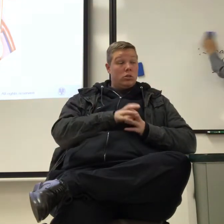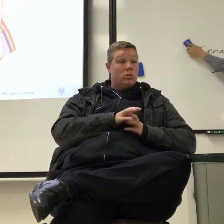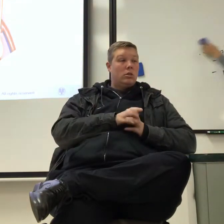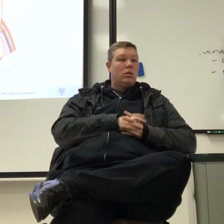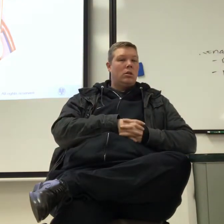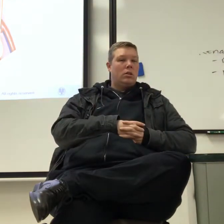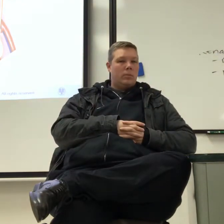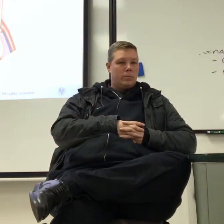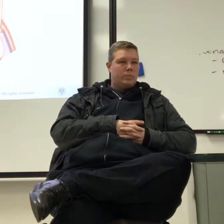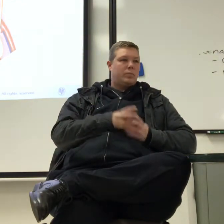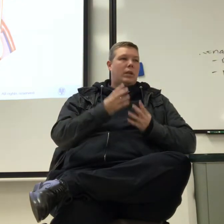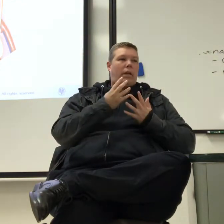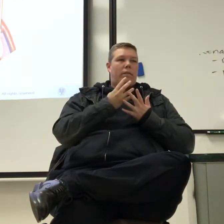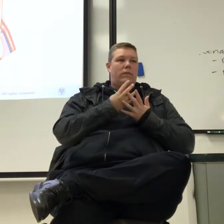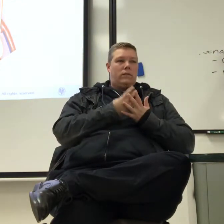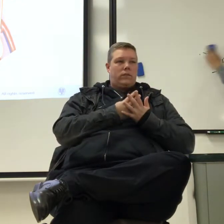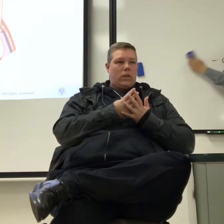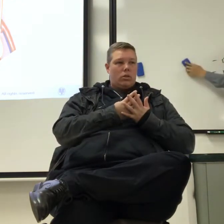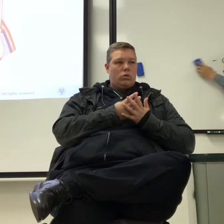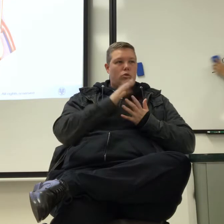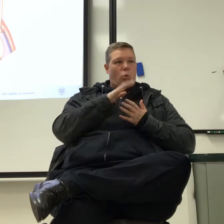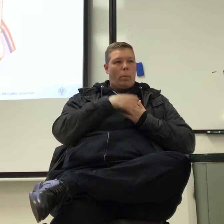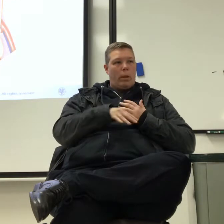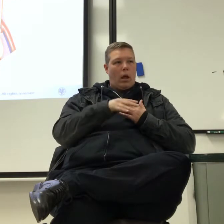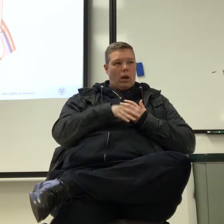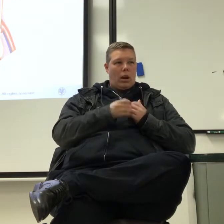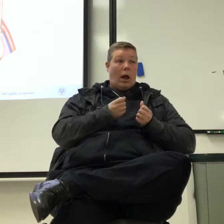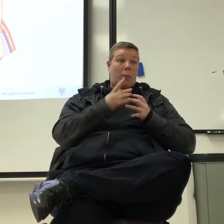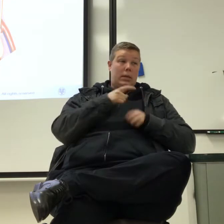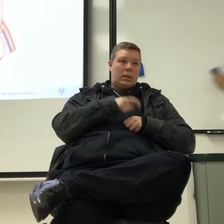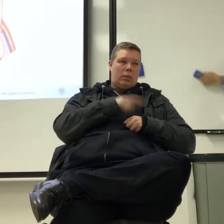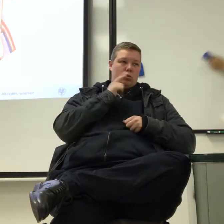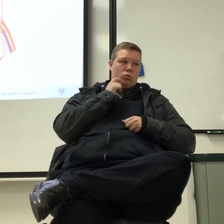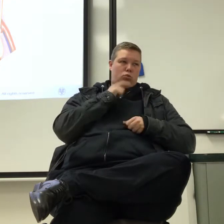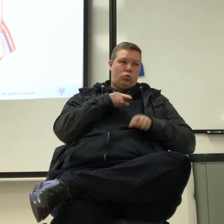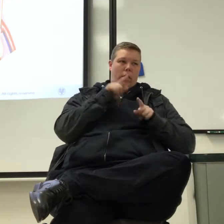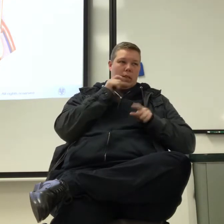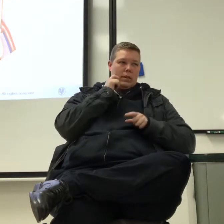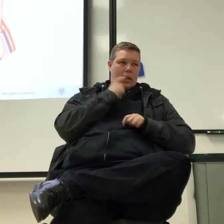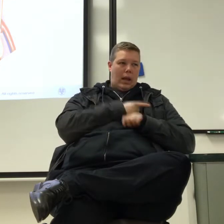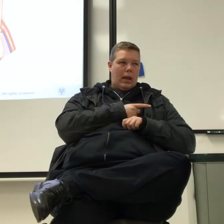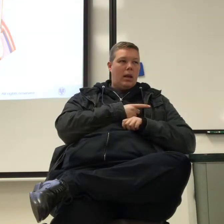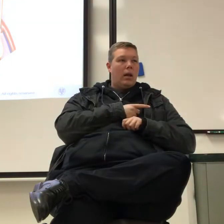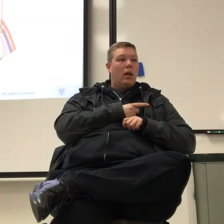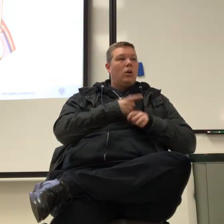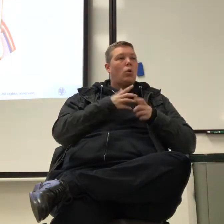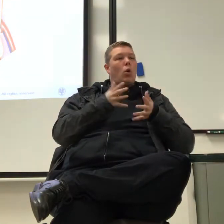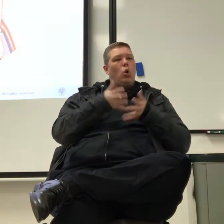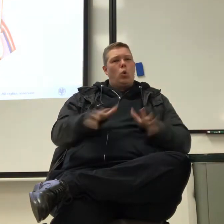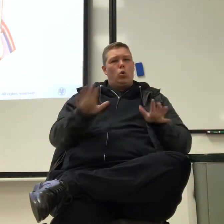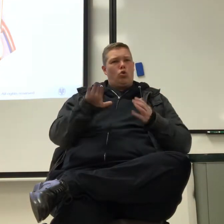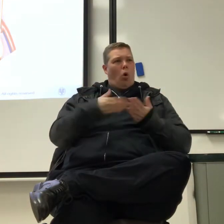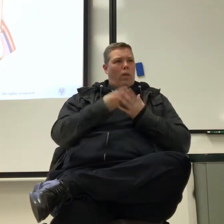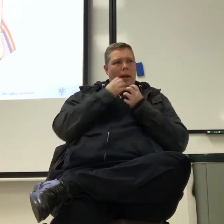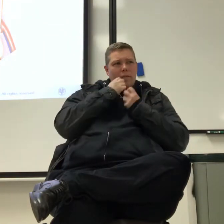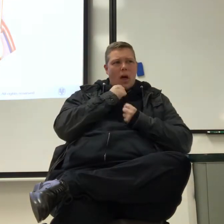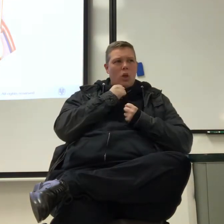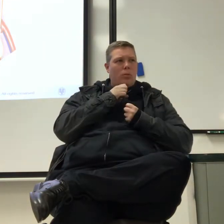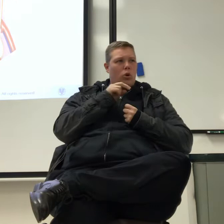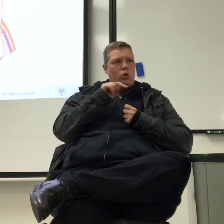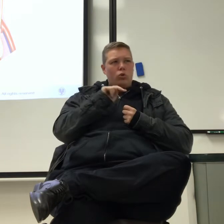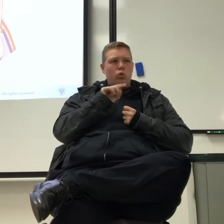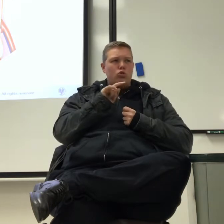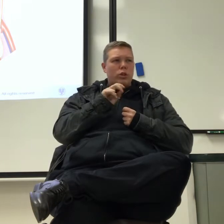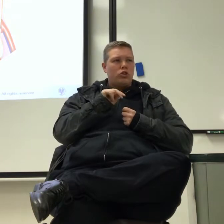because it filters your blood so many times a day, you don't want to lose all of those valuable, nutritious things in the blood to the urine. So